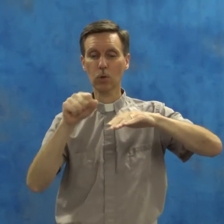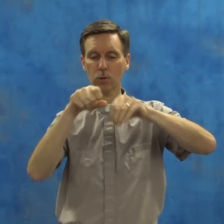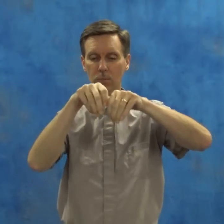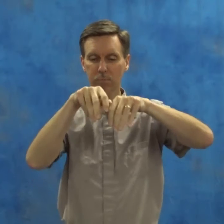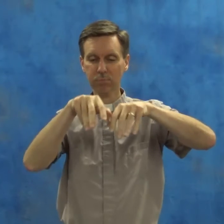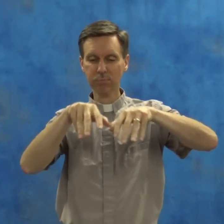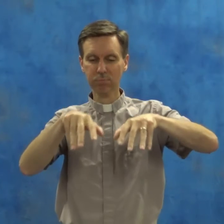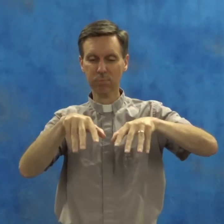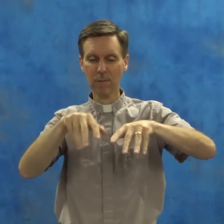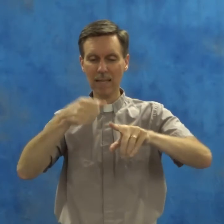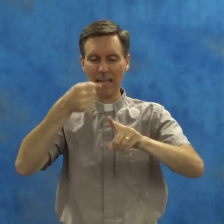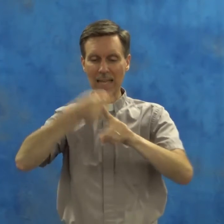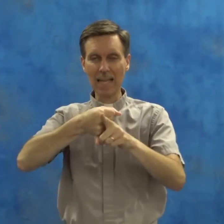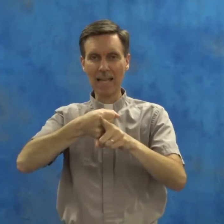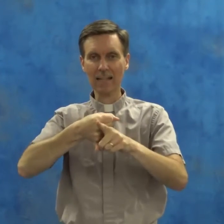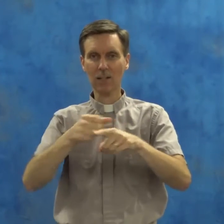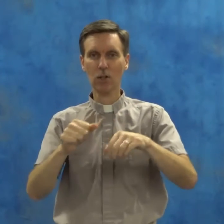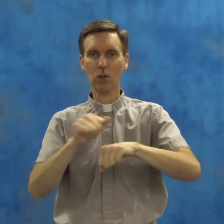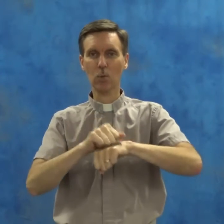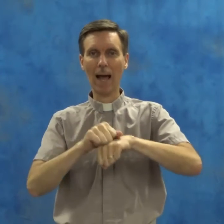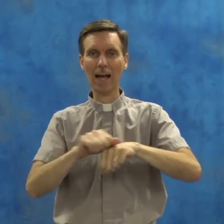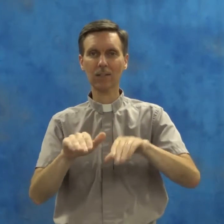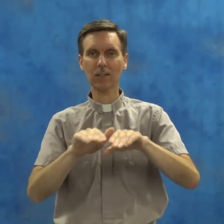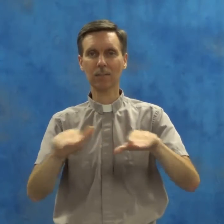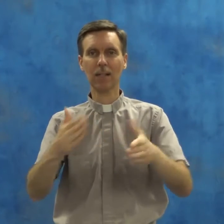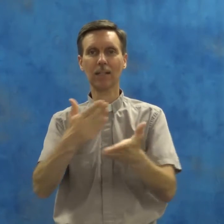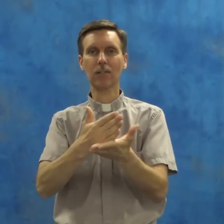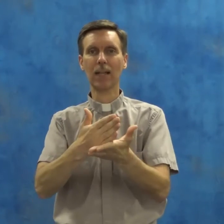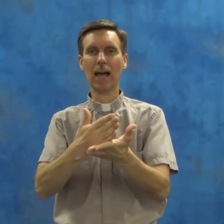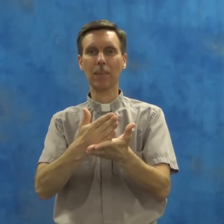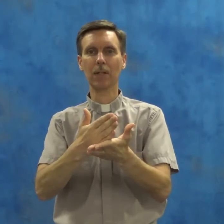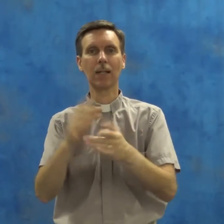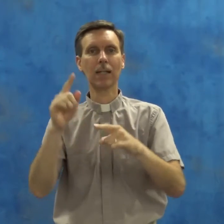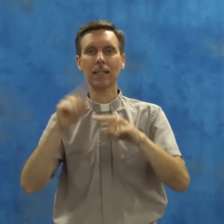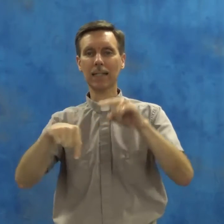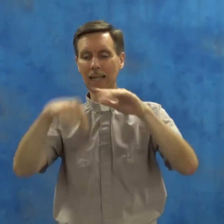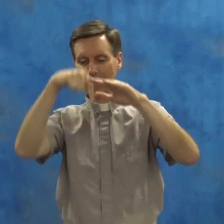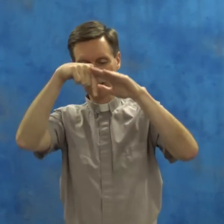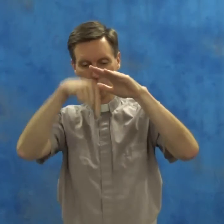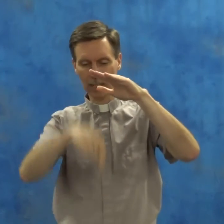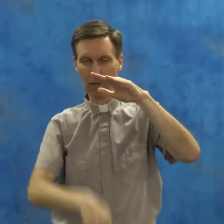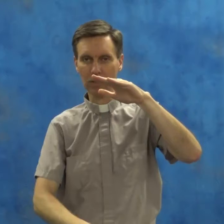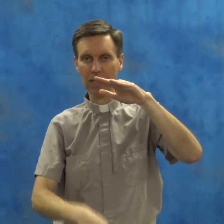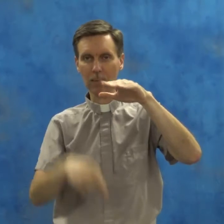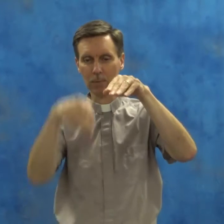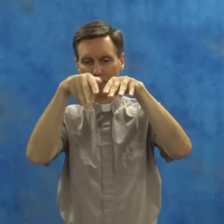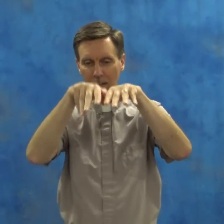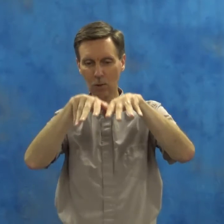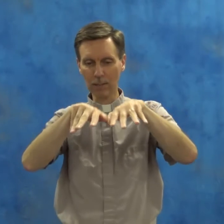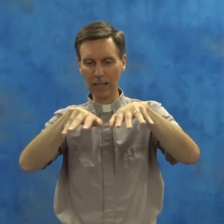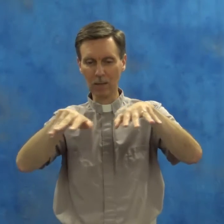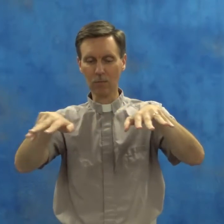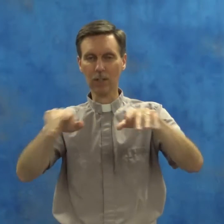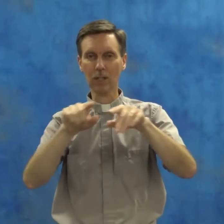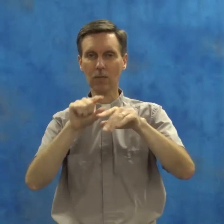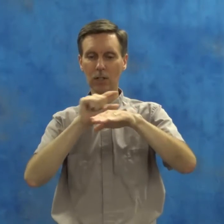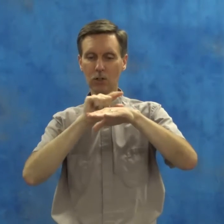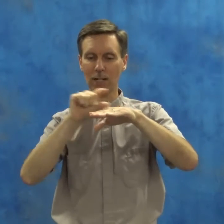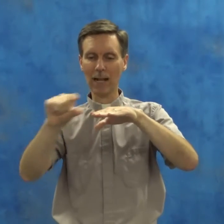roots hit the rocks and they stop. They cannot go down deep. They go down very, very